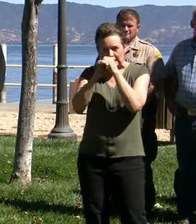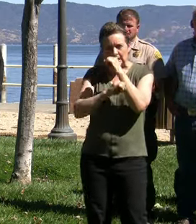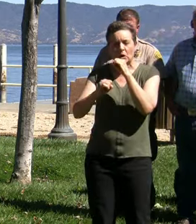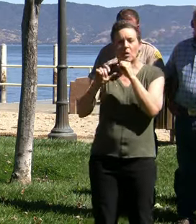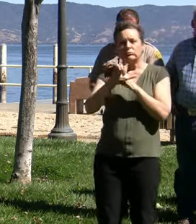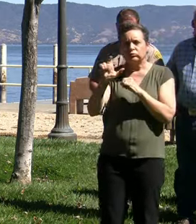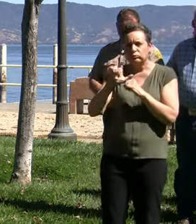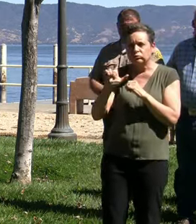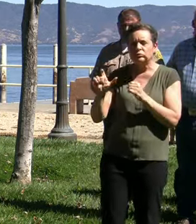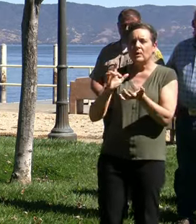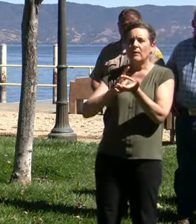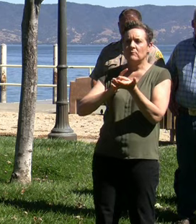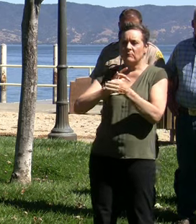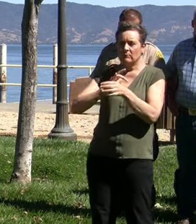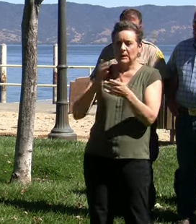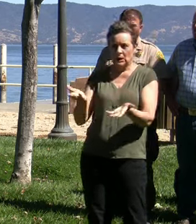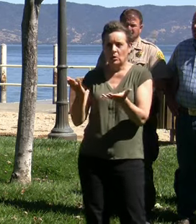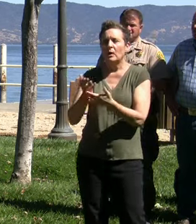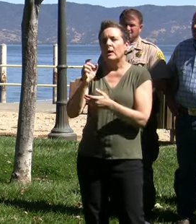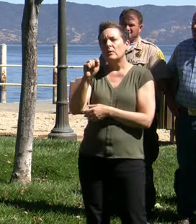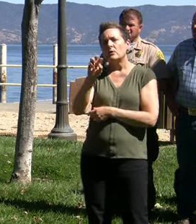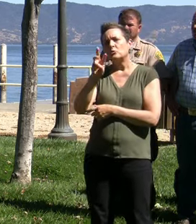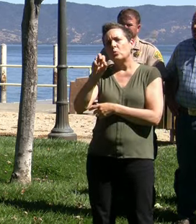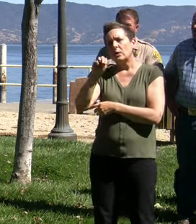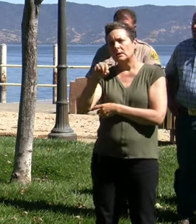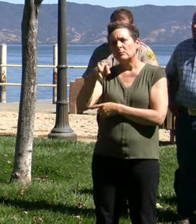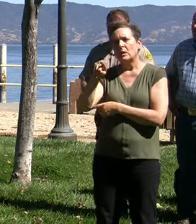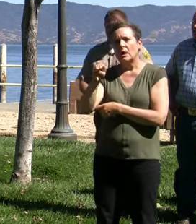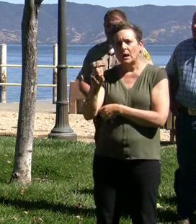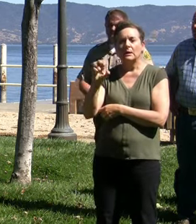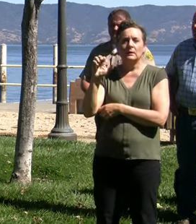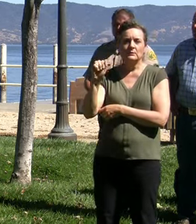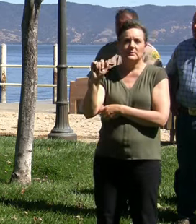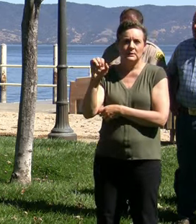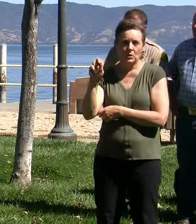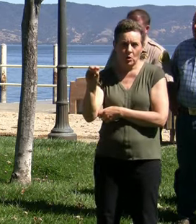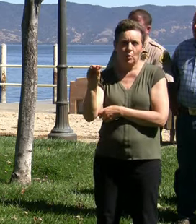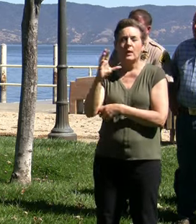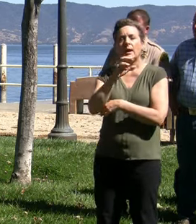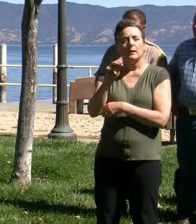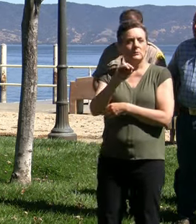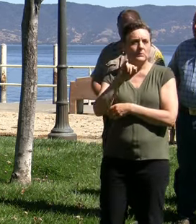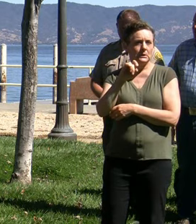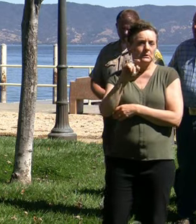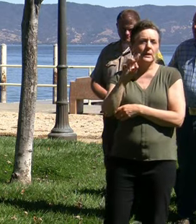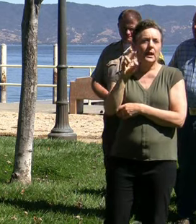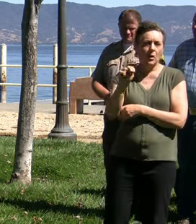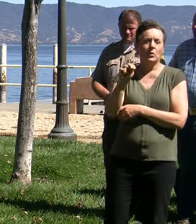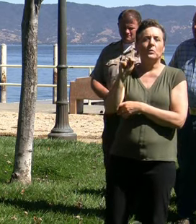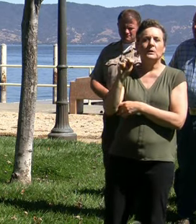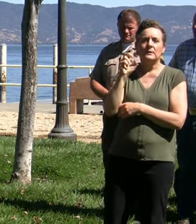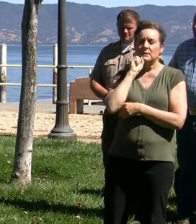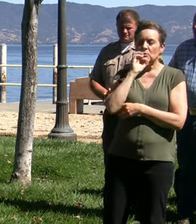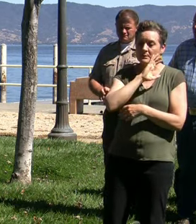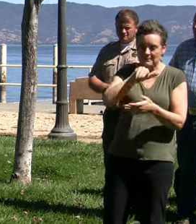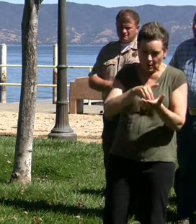the moment at the Twin Pine Casino location and the Middletown Senior Center, and more mosquito repellent